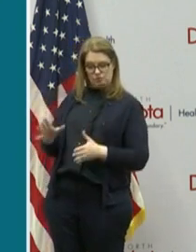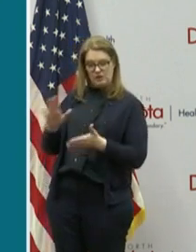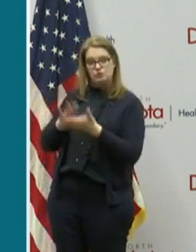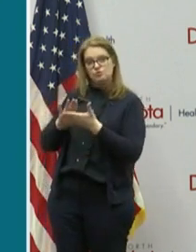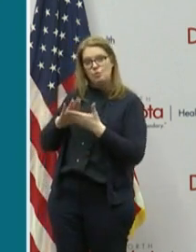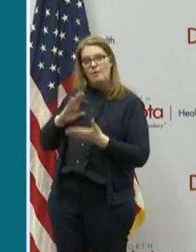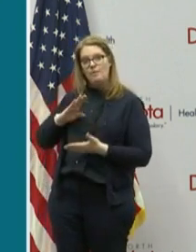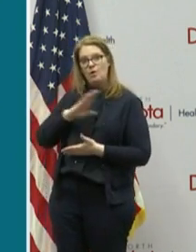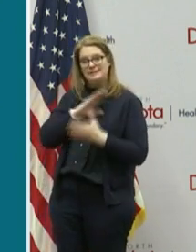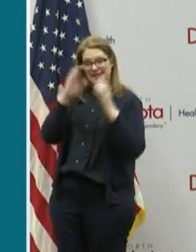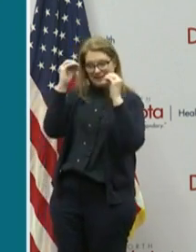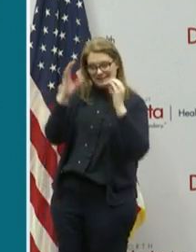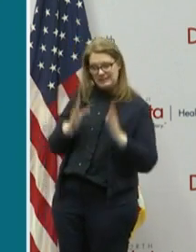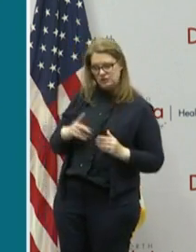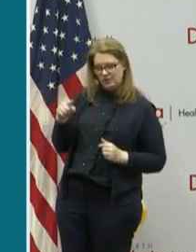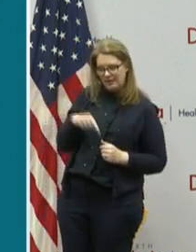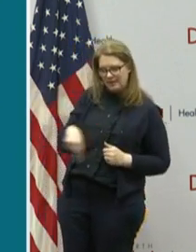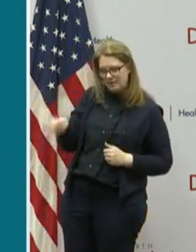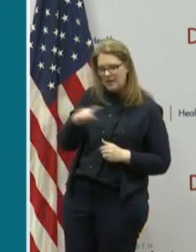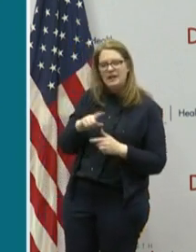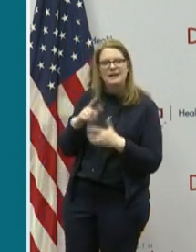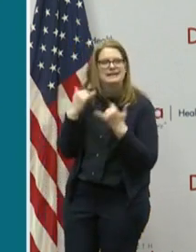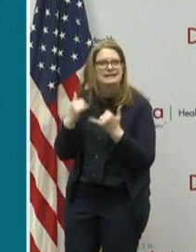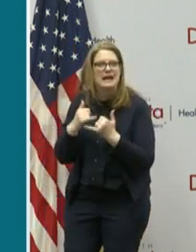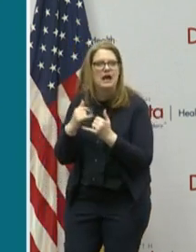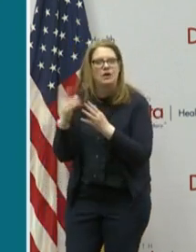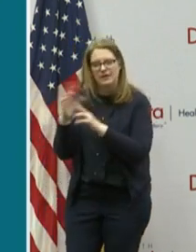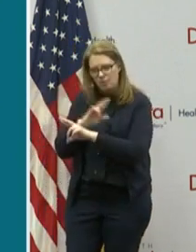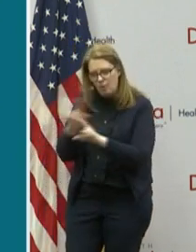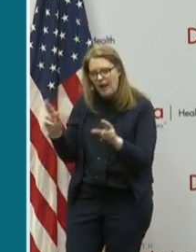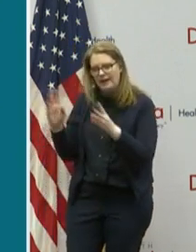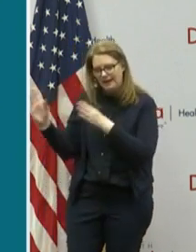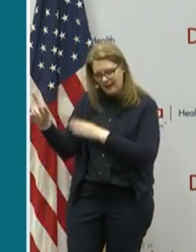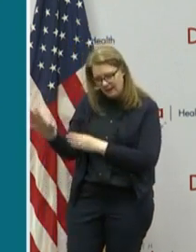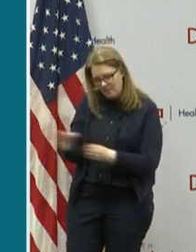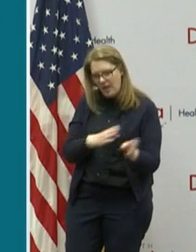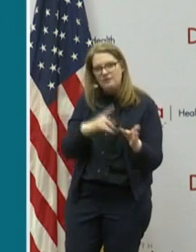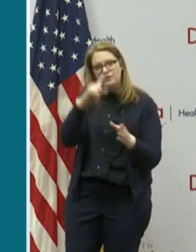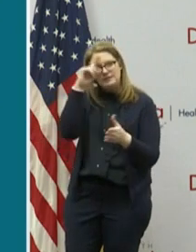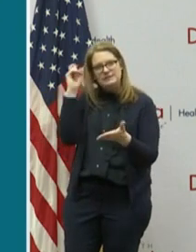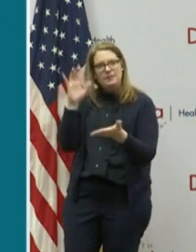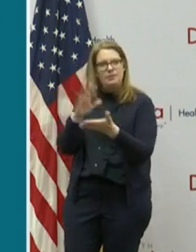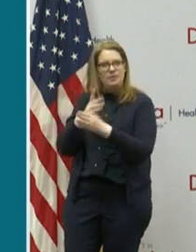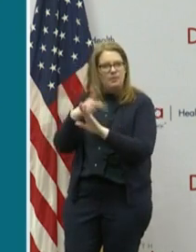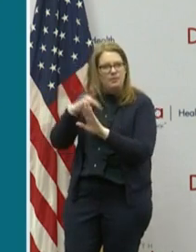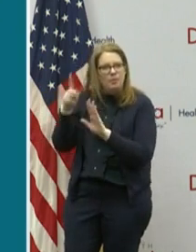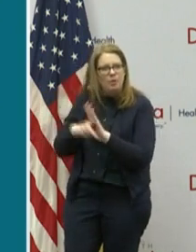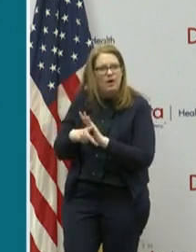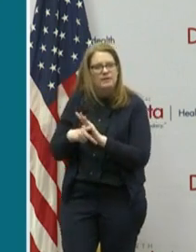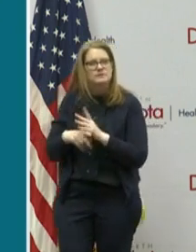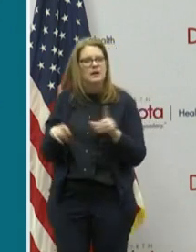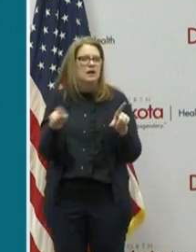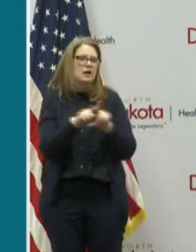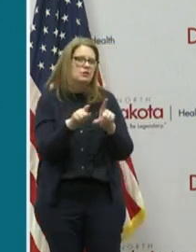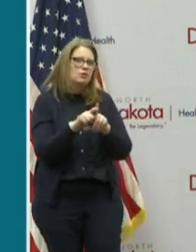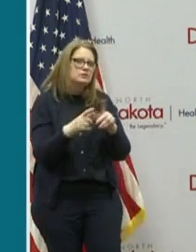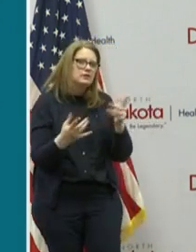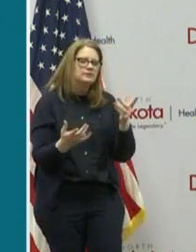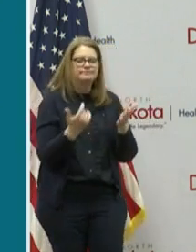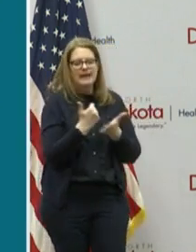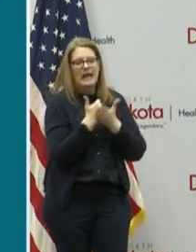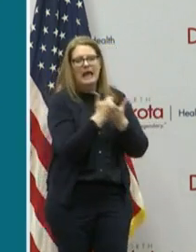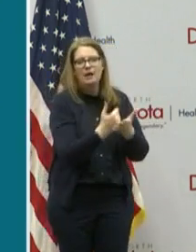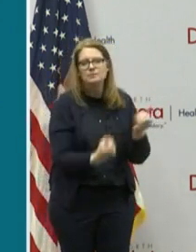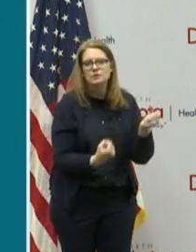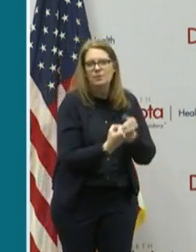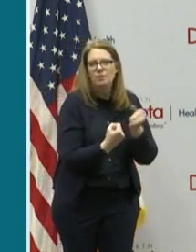boards and teachers to plan for summer programs and to focus on gaps for those special needs of students who maybe either